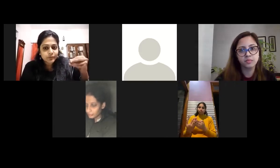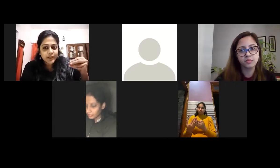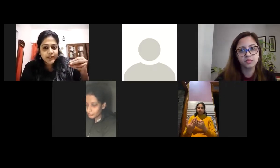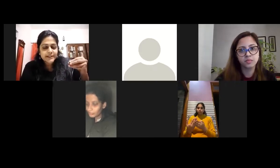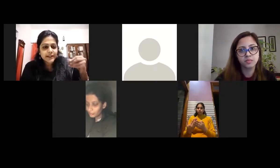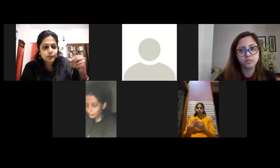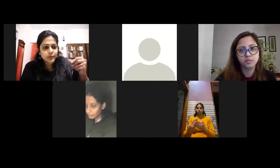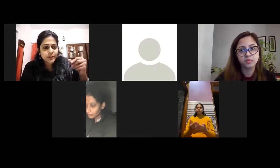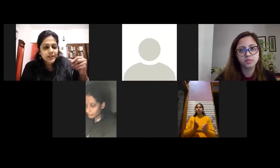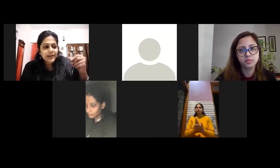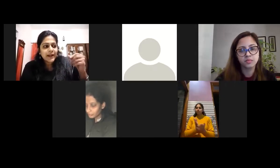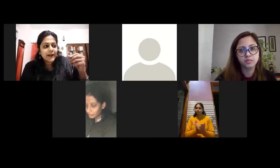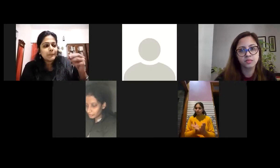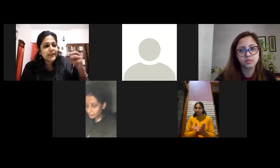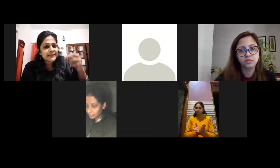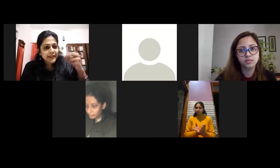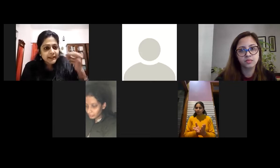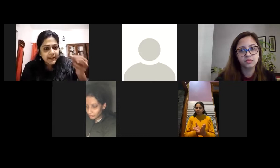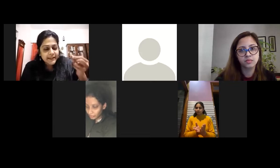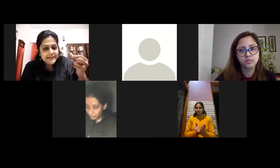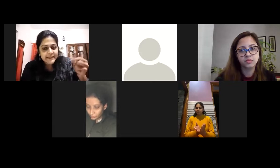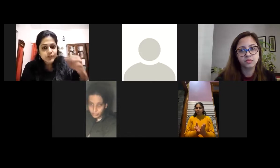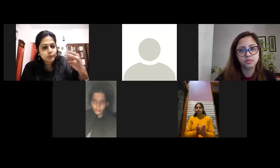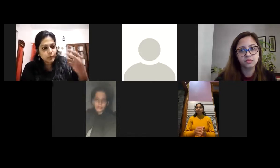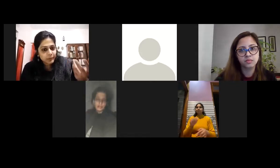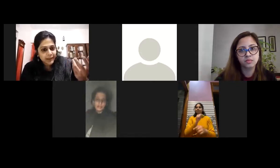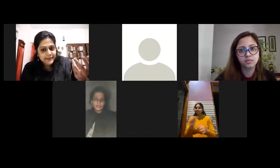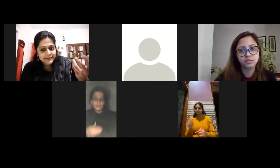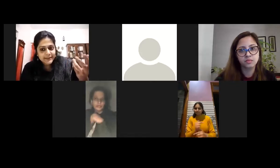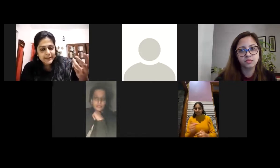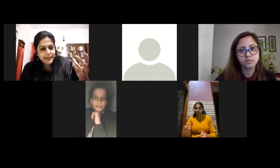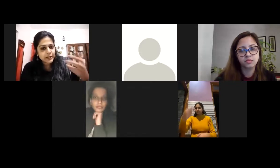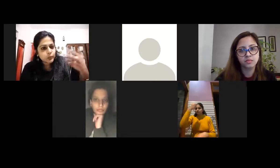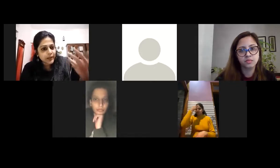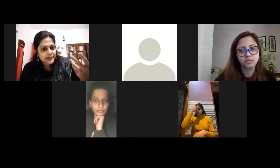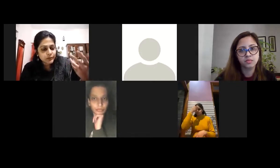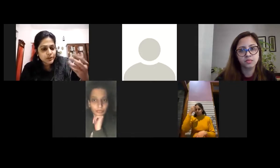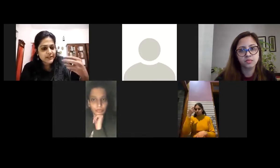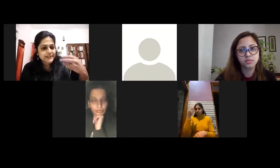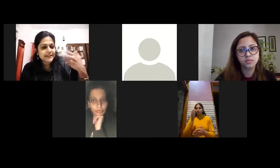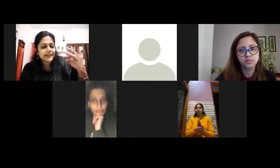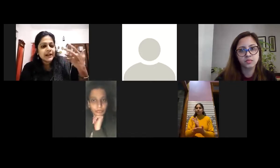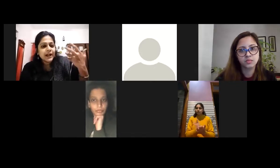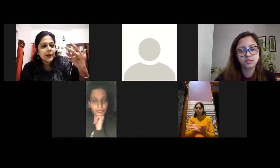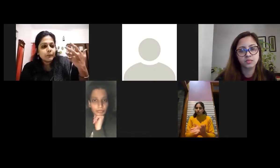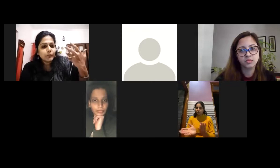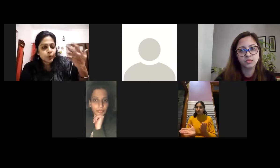of ways in which there is an underlying sense of problematic in the ways in which, let's